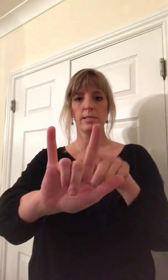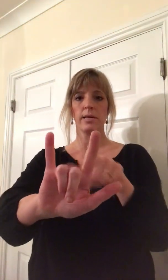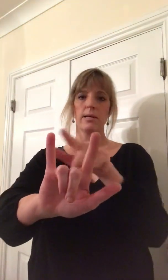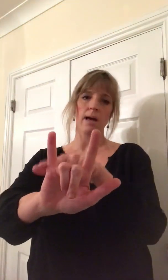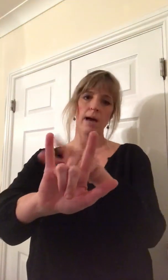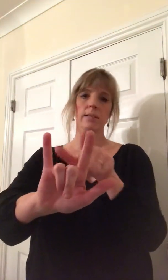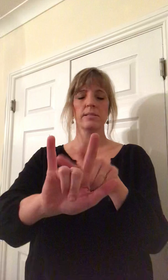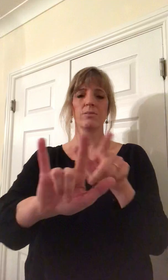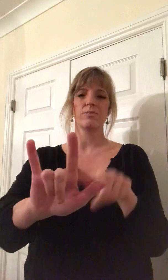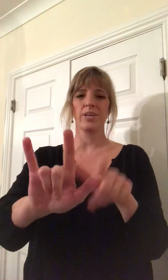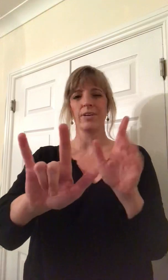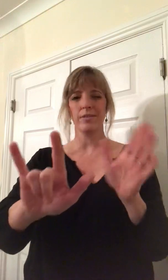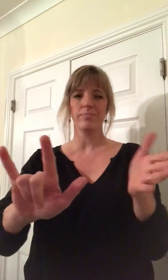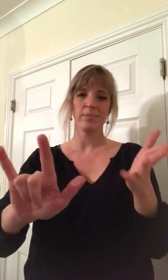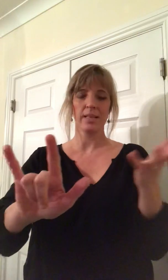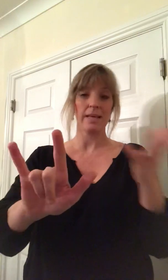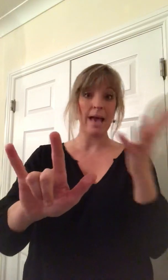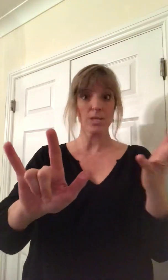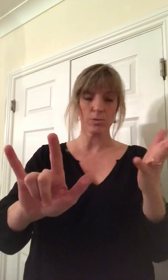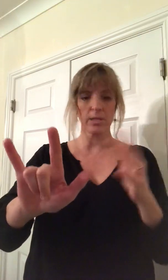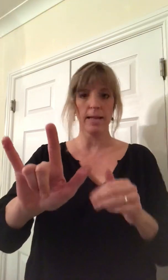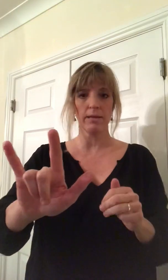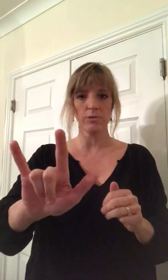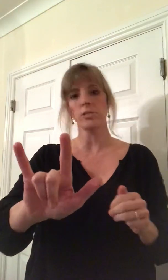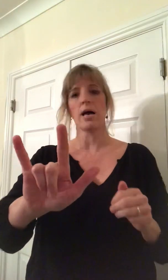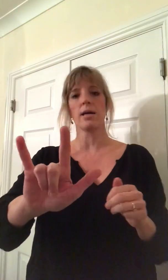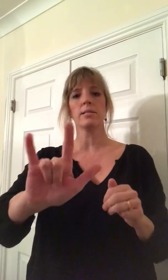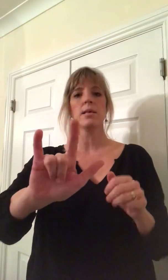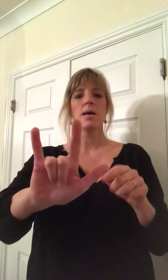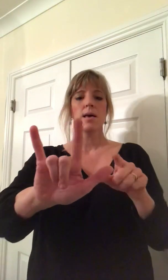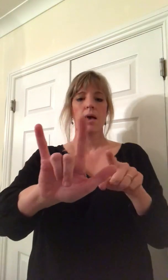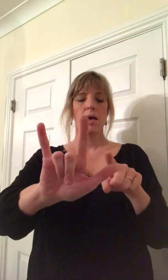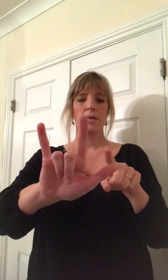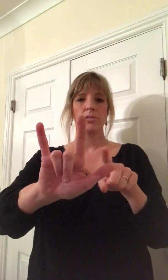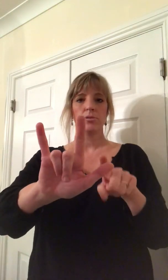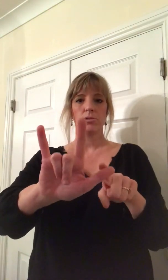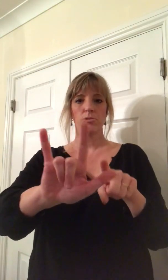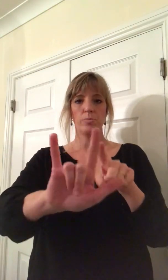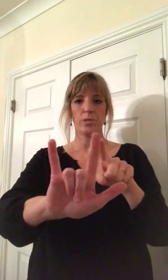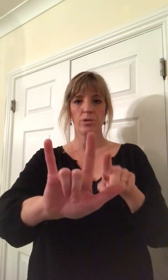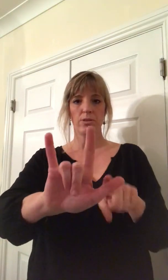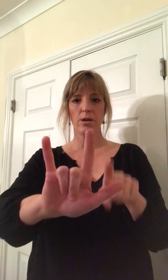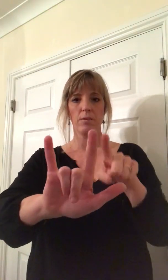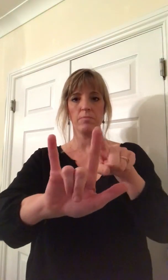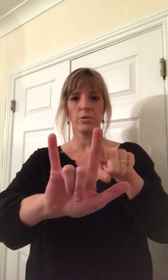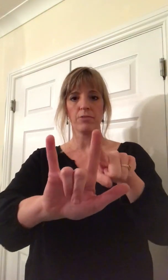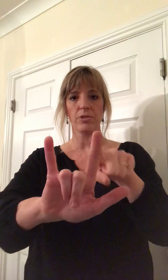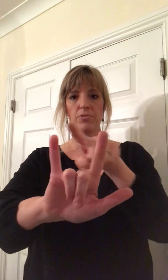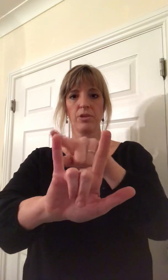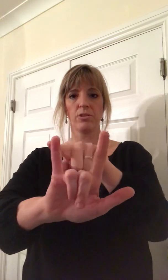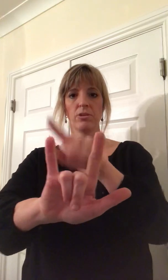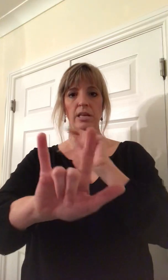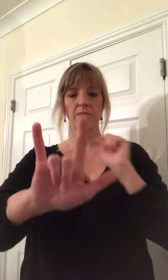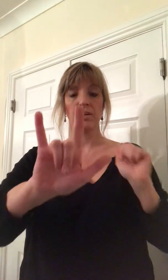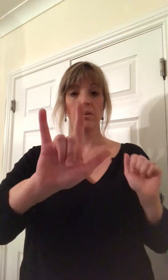the very like casual I love you sign. And so you put your thumb, your first finger, your last finger